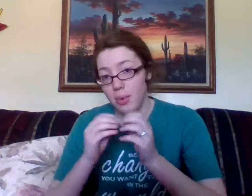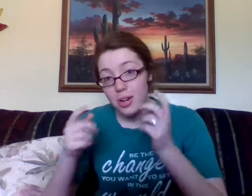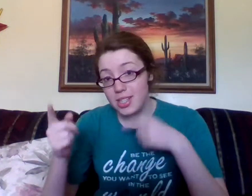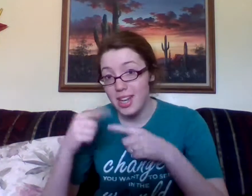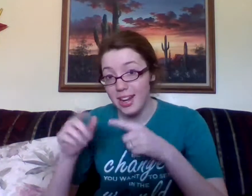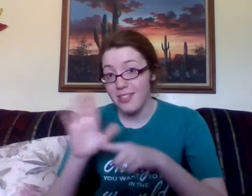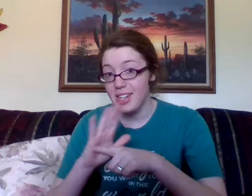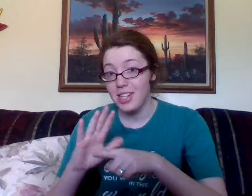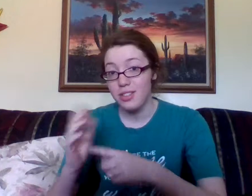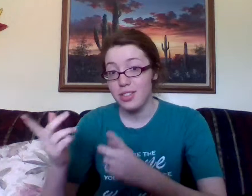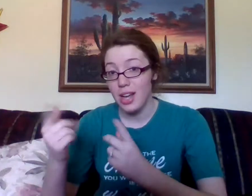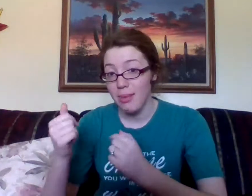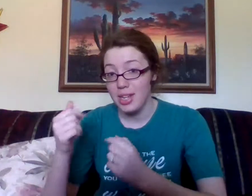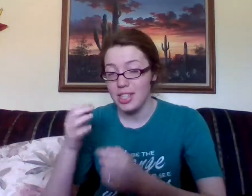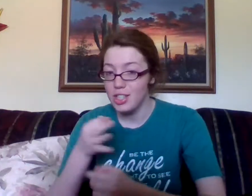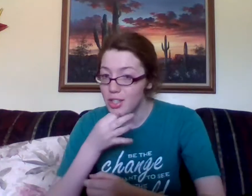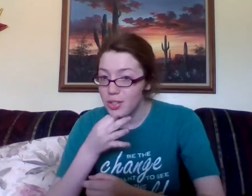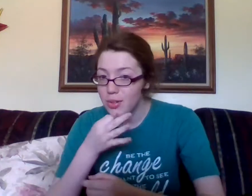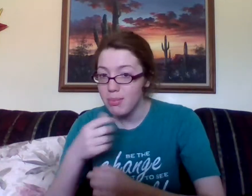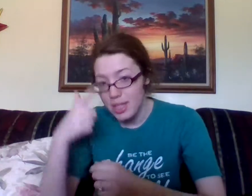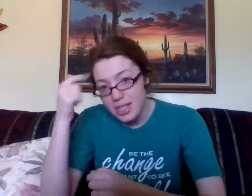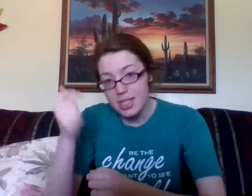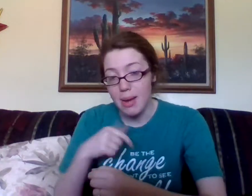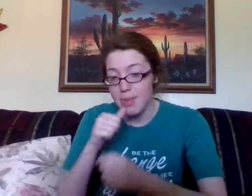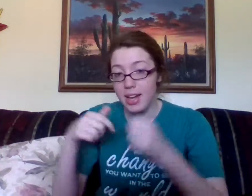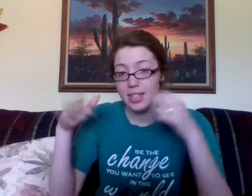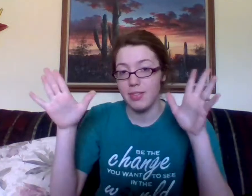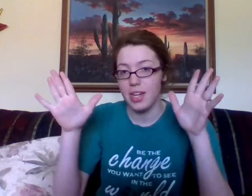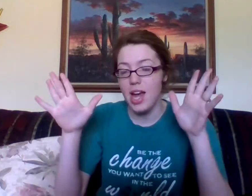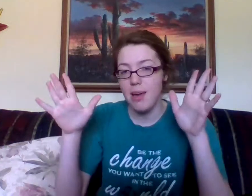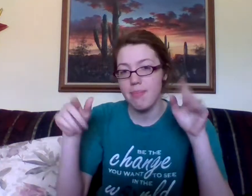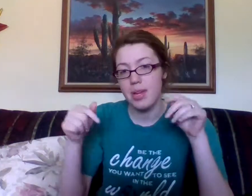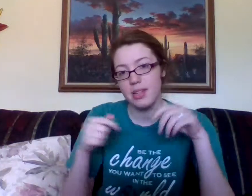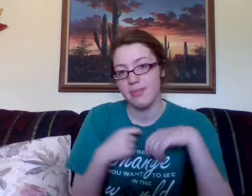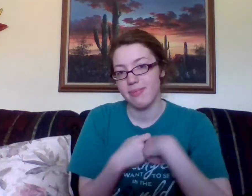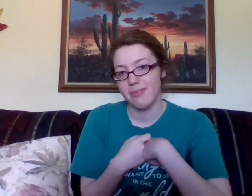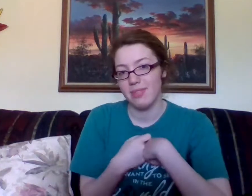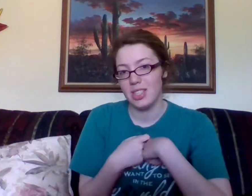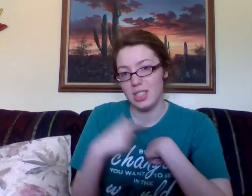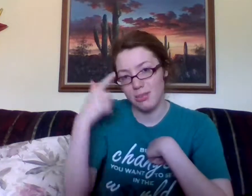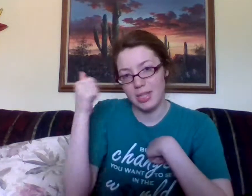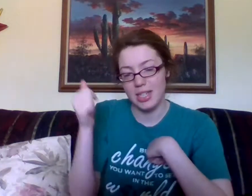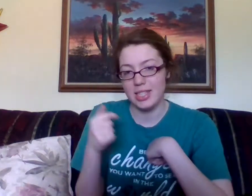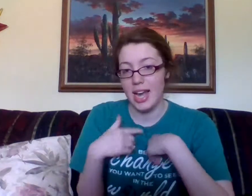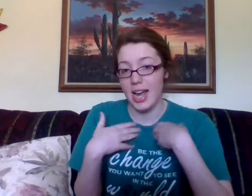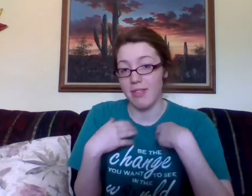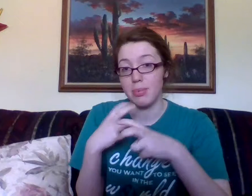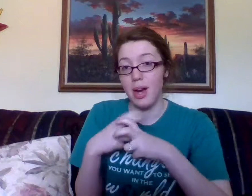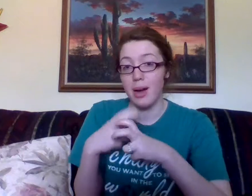More sign videos coming soon, because I'm not giving up just because I have a